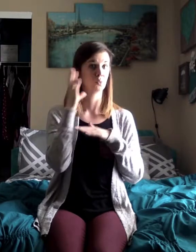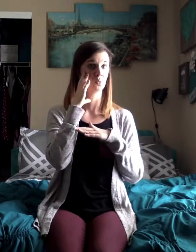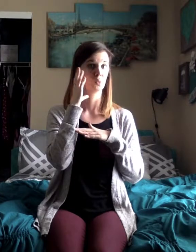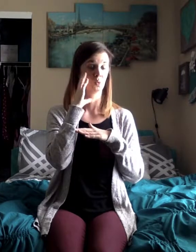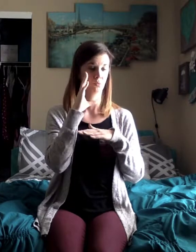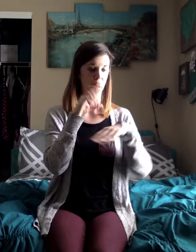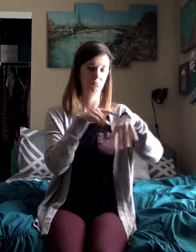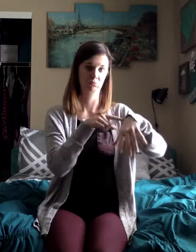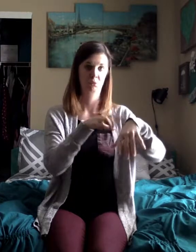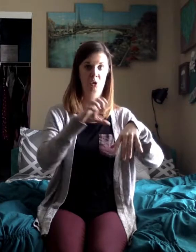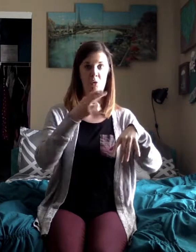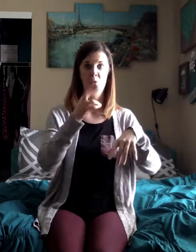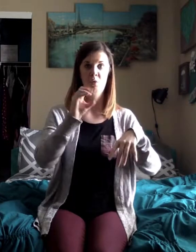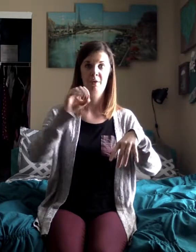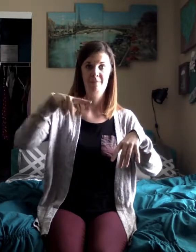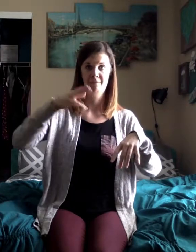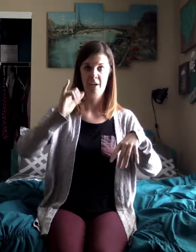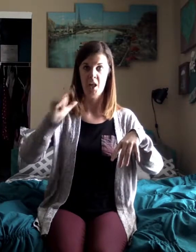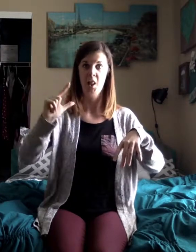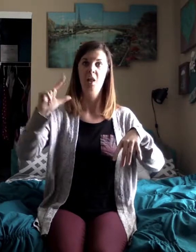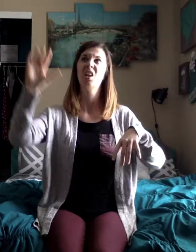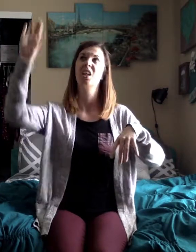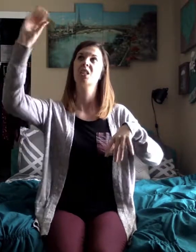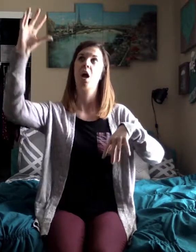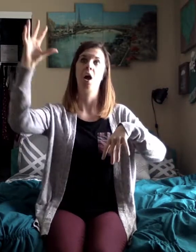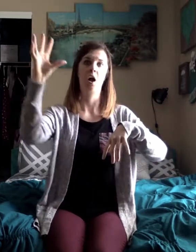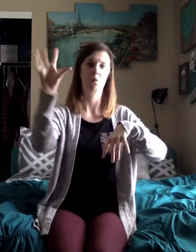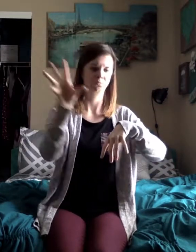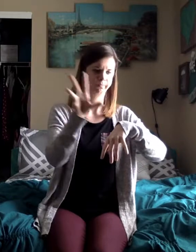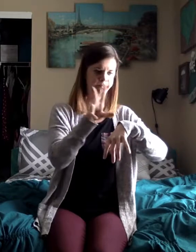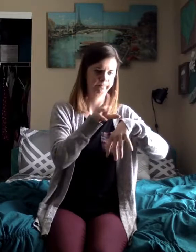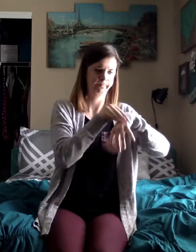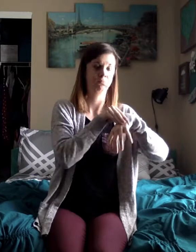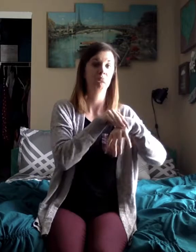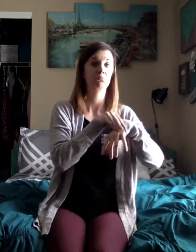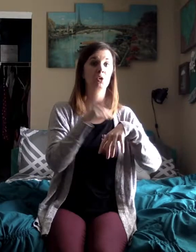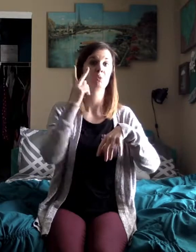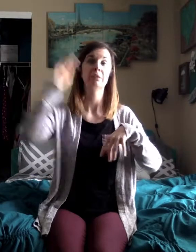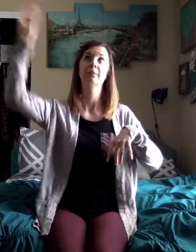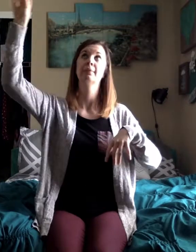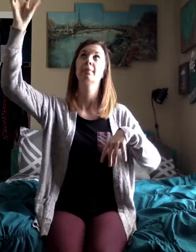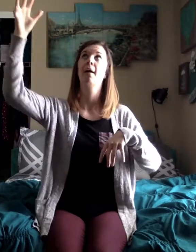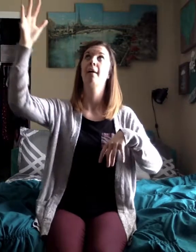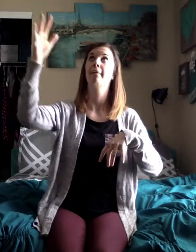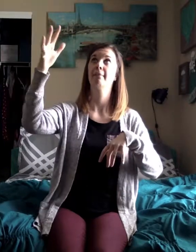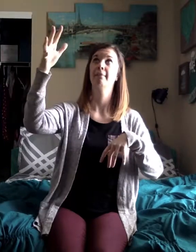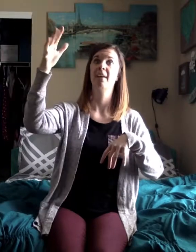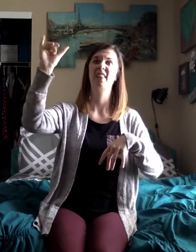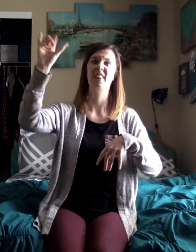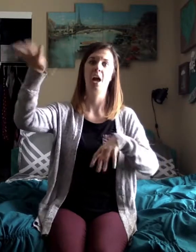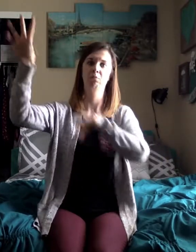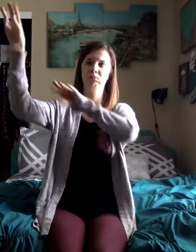that traps energy from the sun. So we have the sun, which gives energy to the